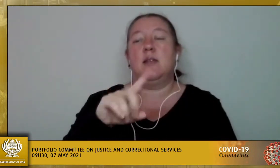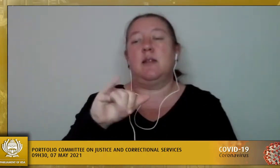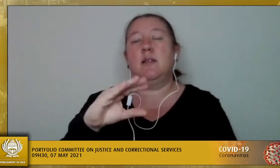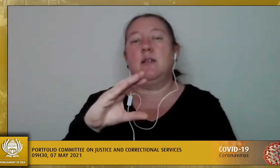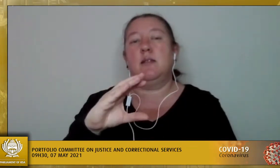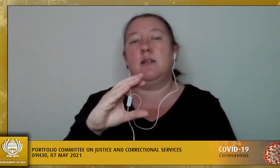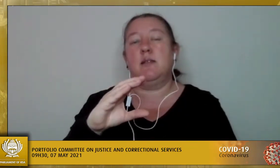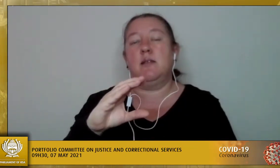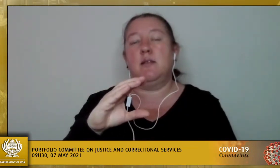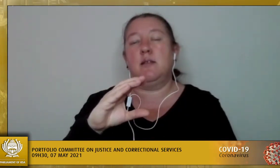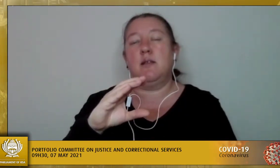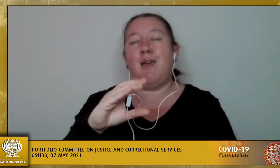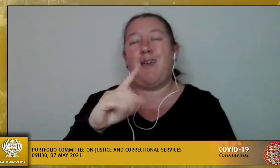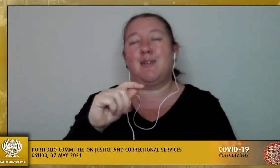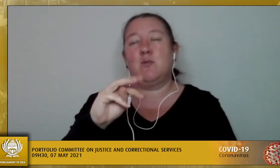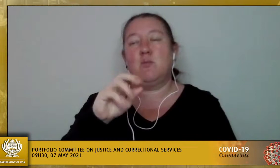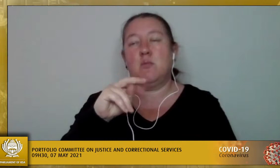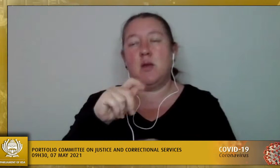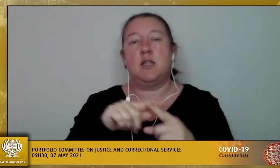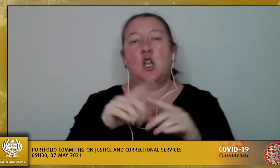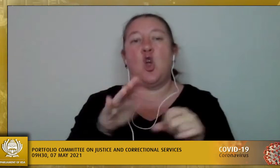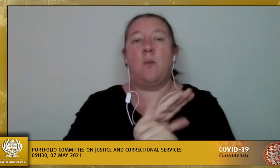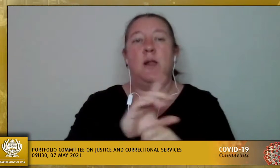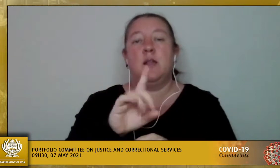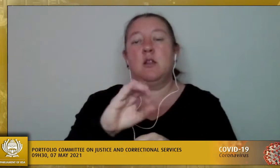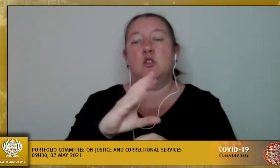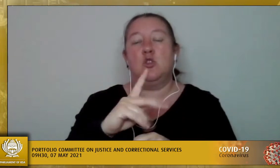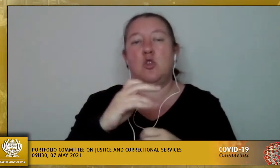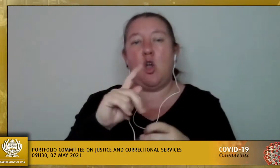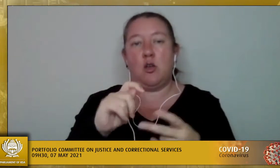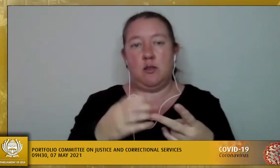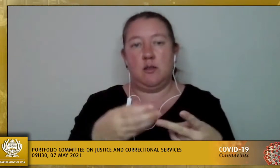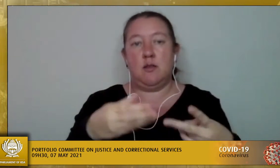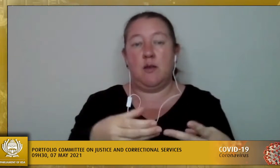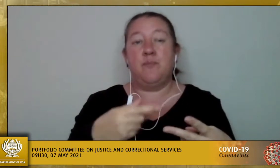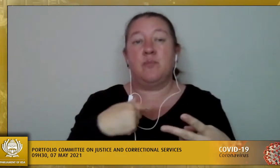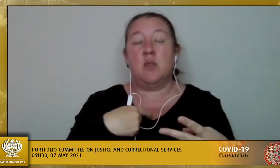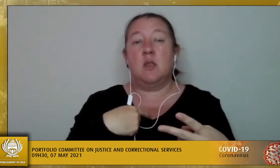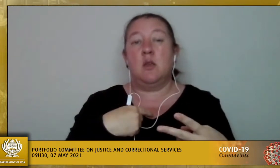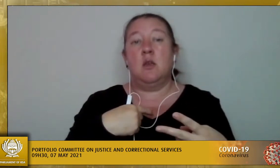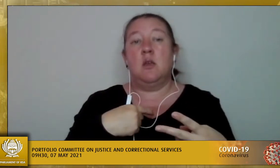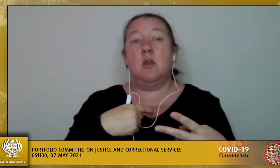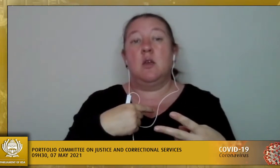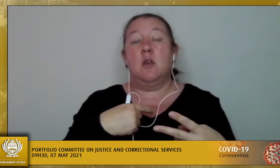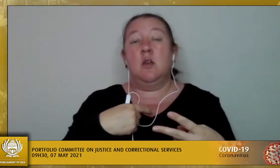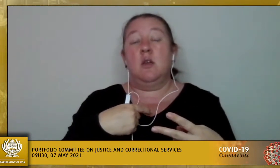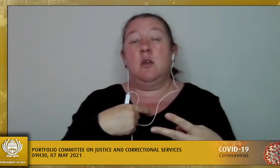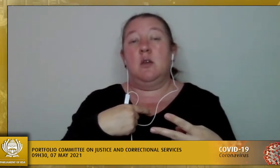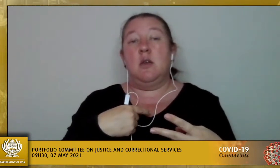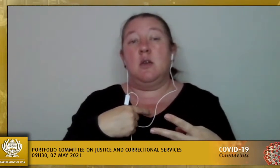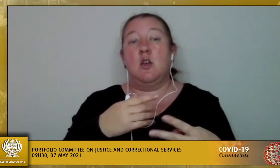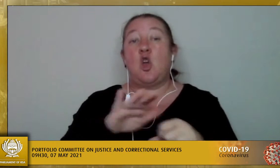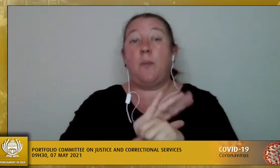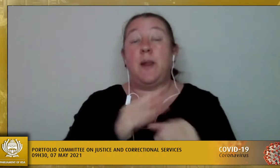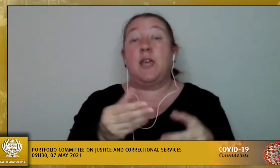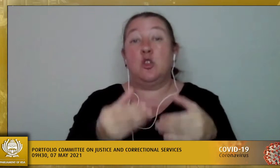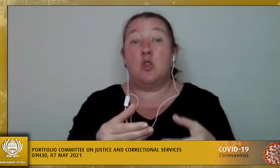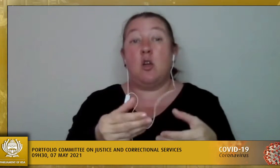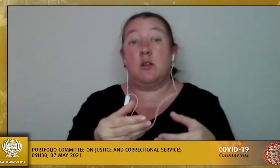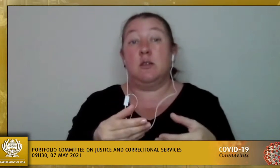docket and we are hamstrung in handing over complete dockets because they